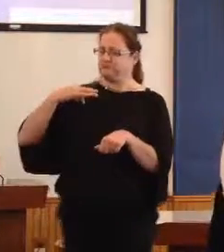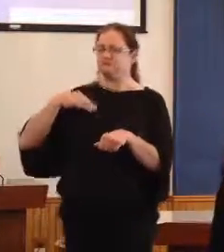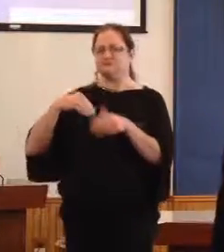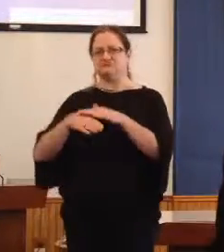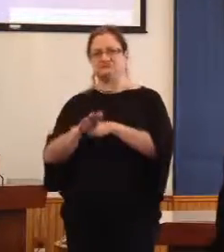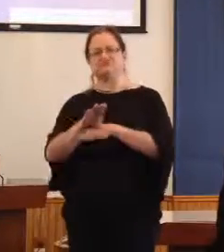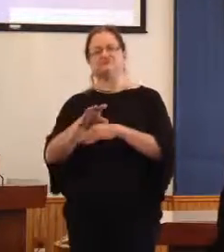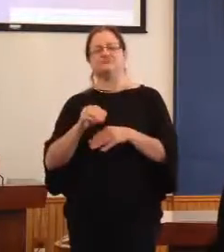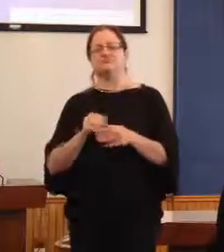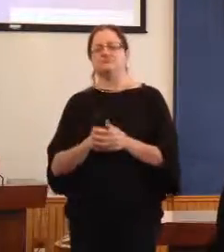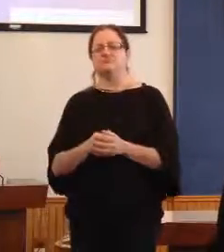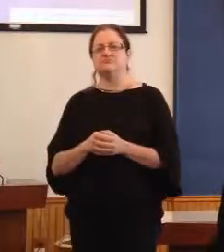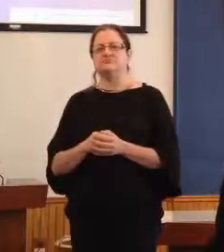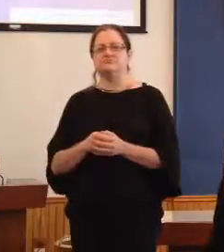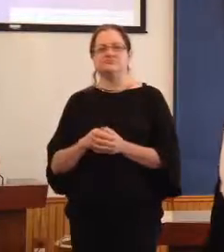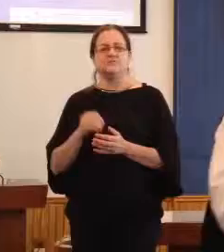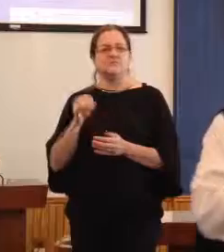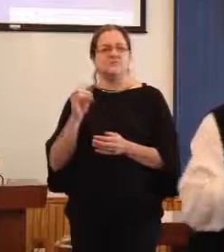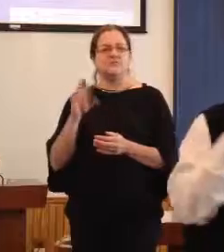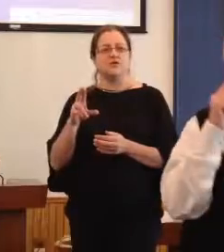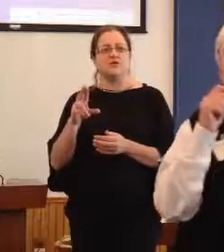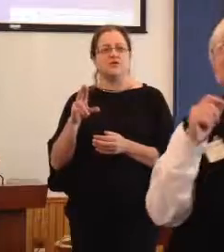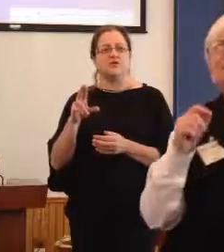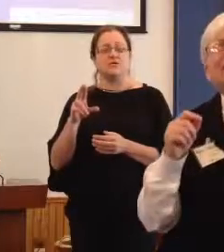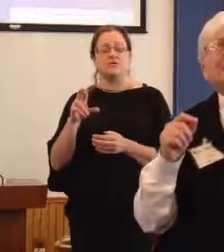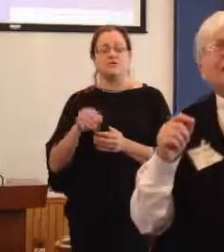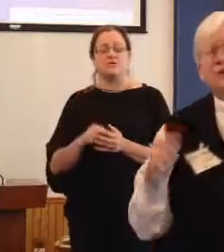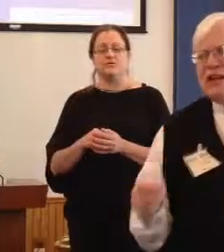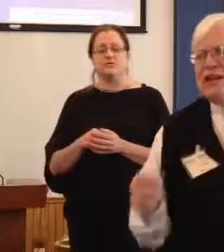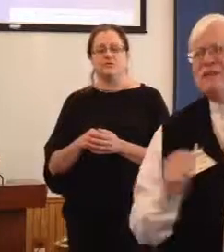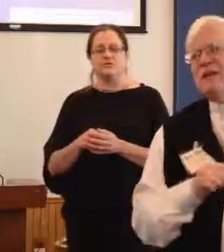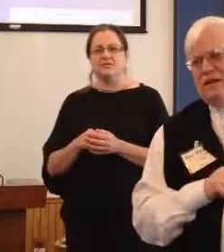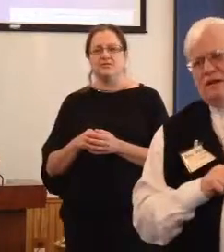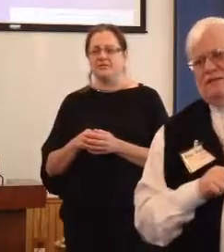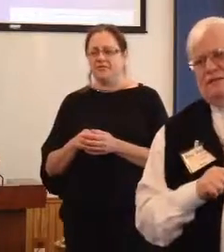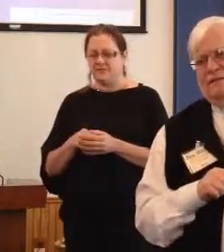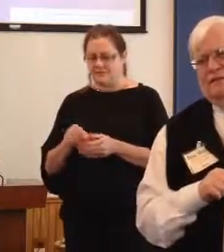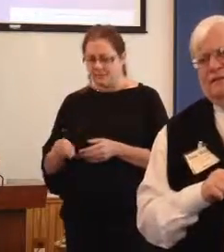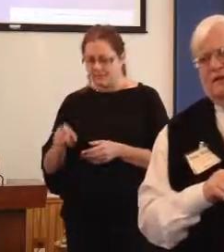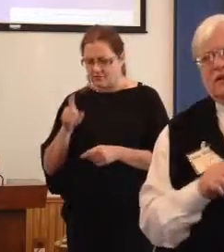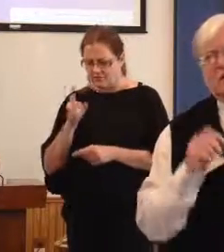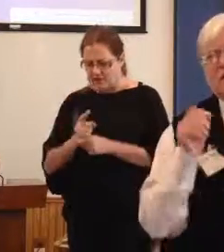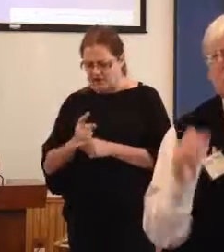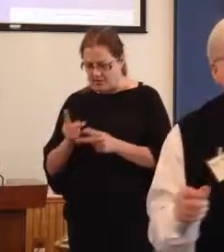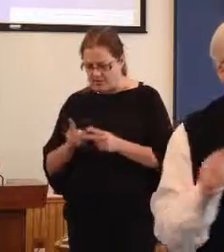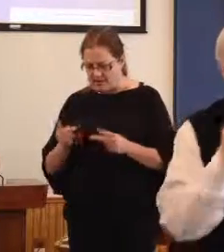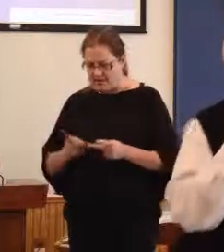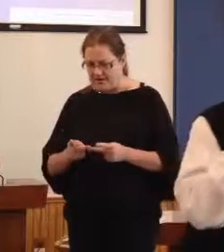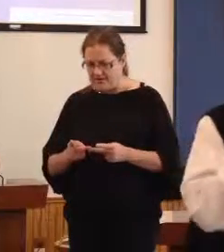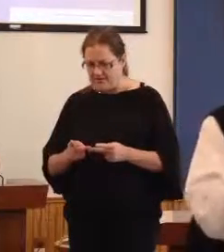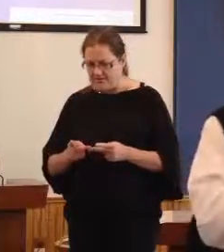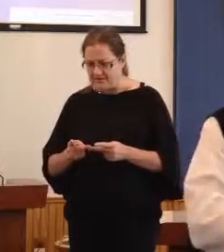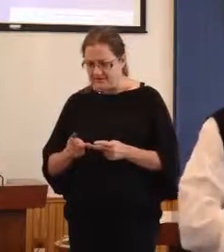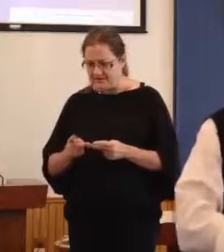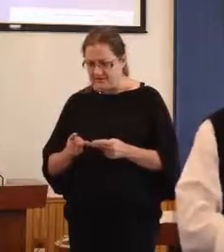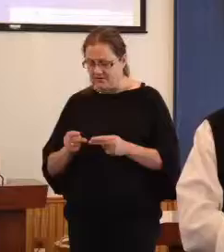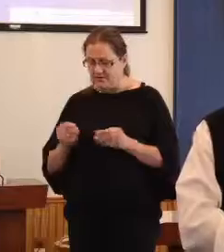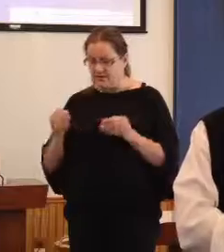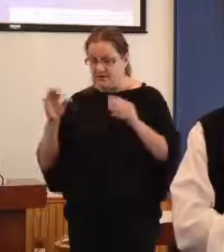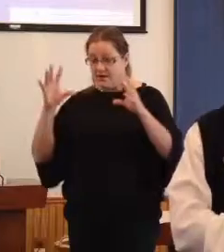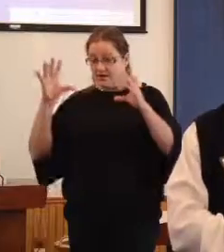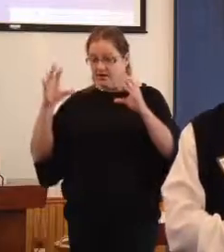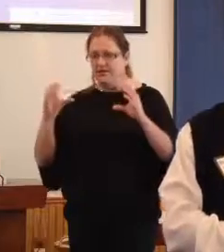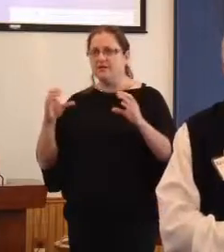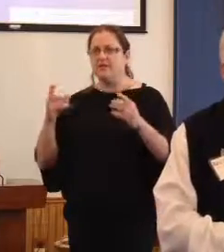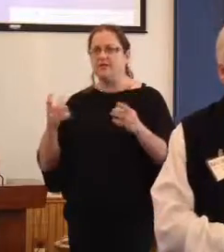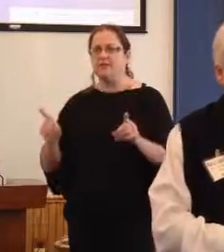Or just being where you needed to be for that miracle to occur.